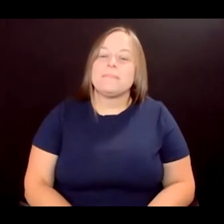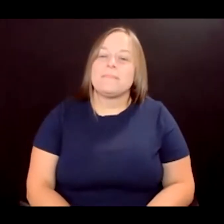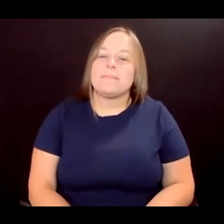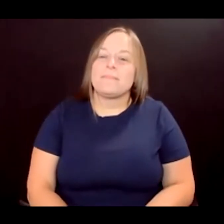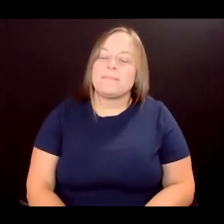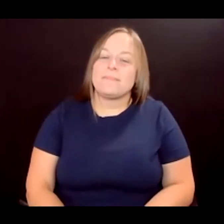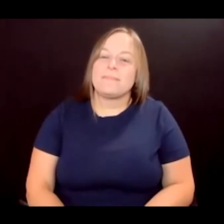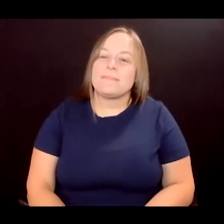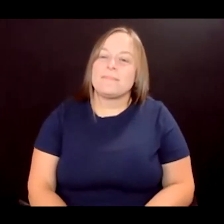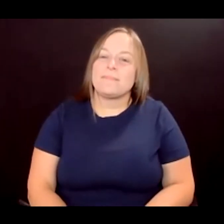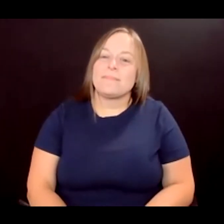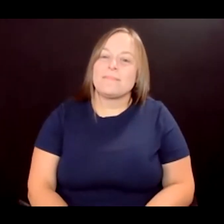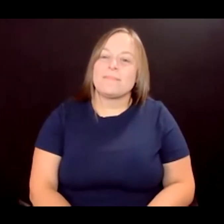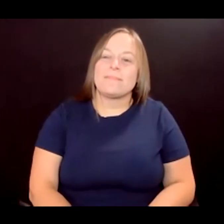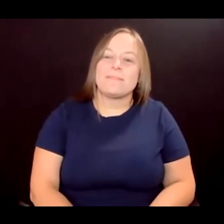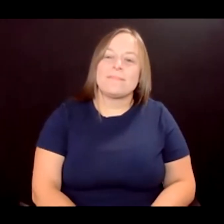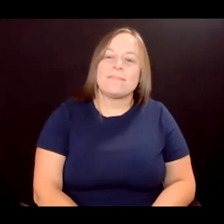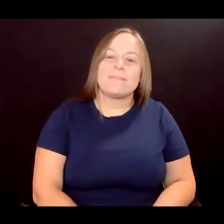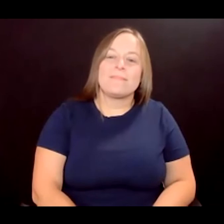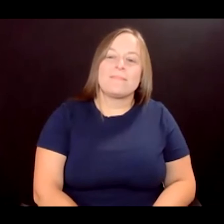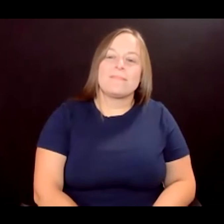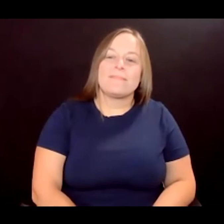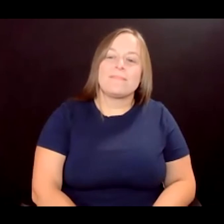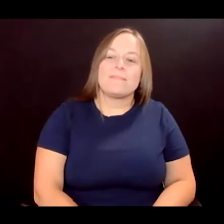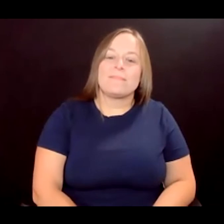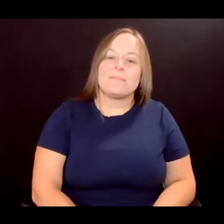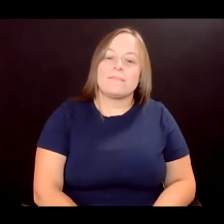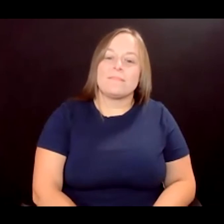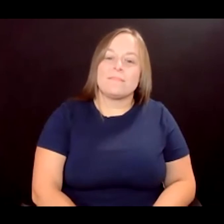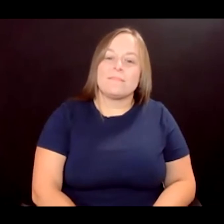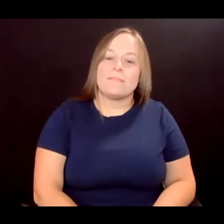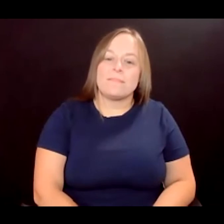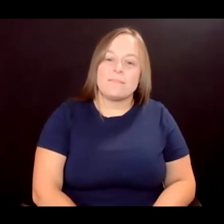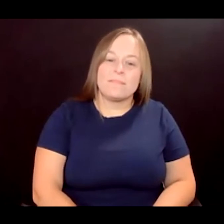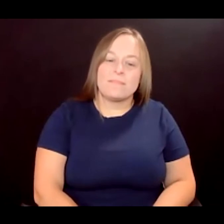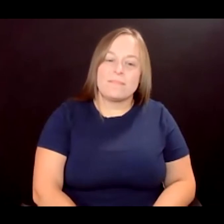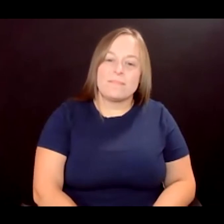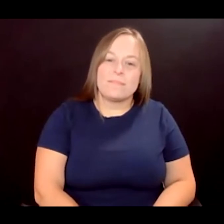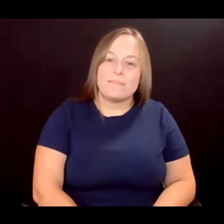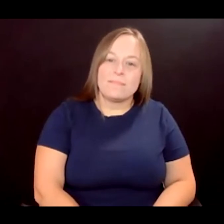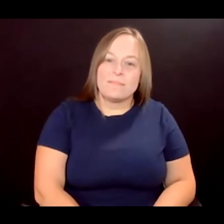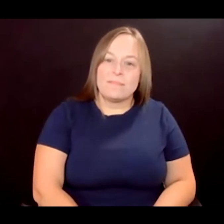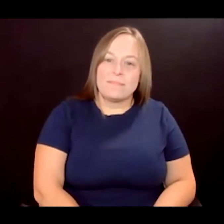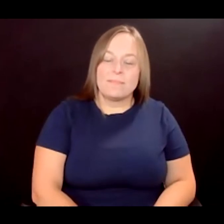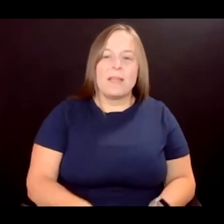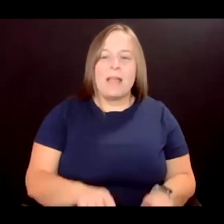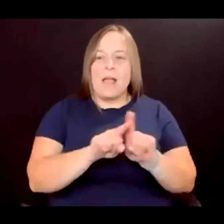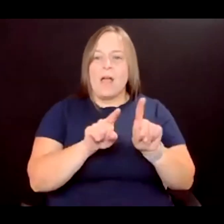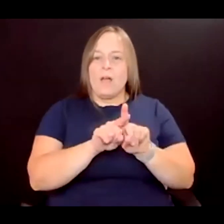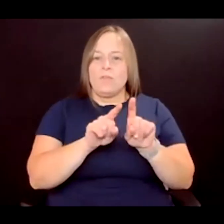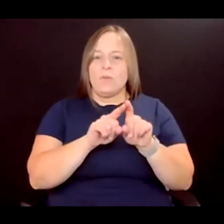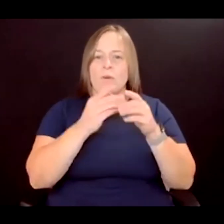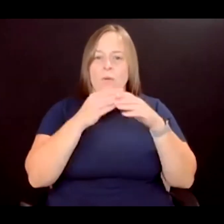you, Helen. Hi, everybody. My name is Alicia